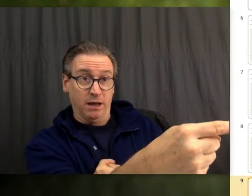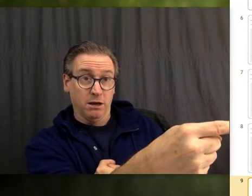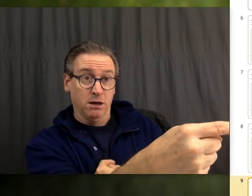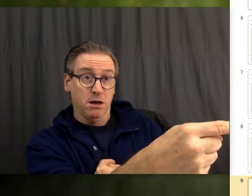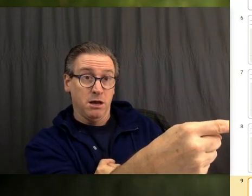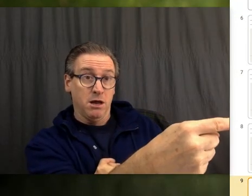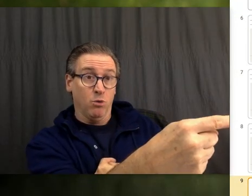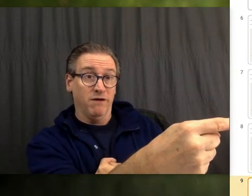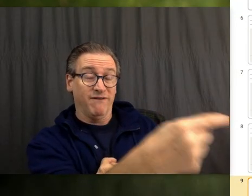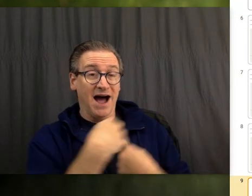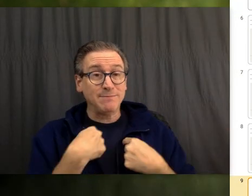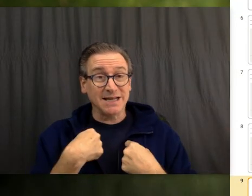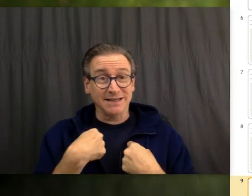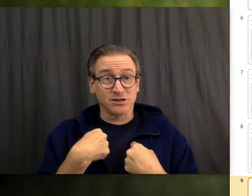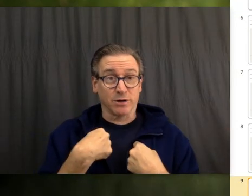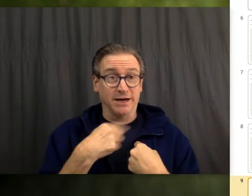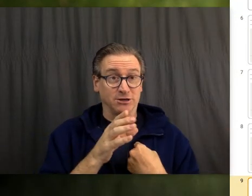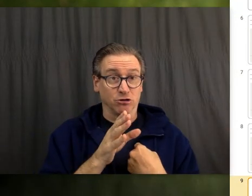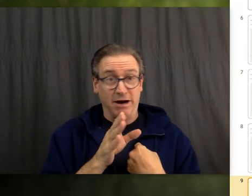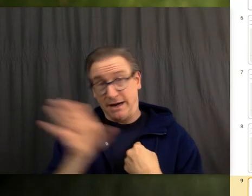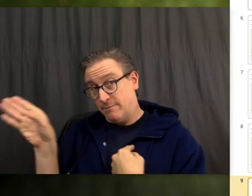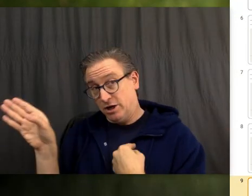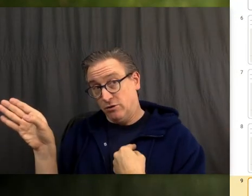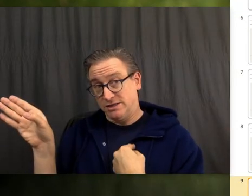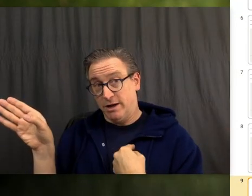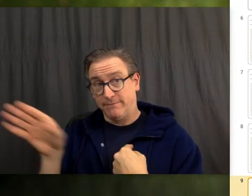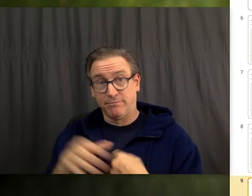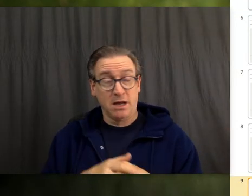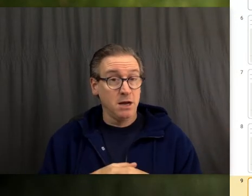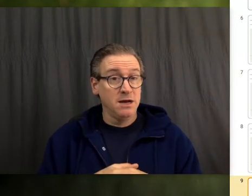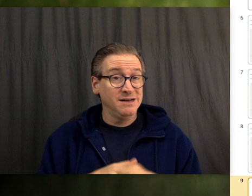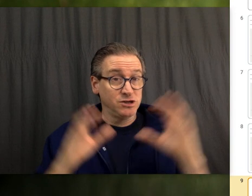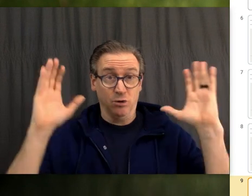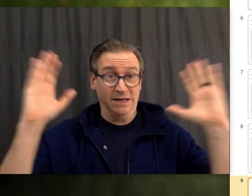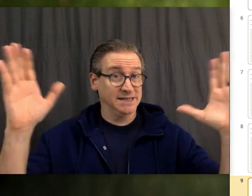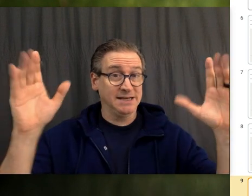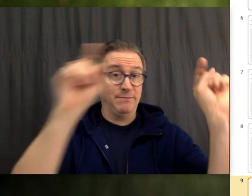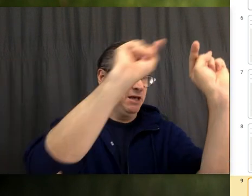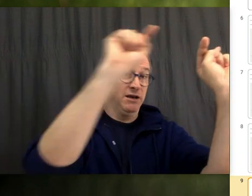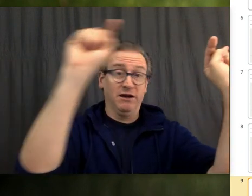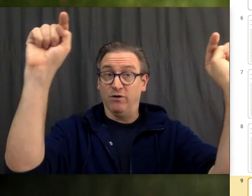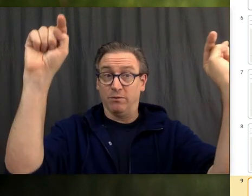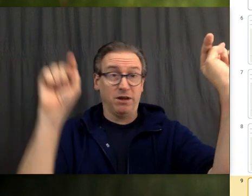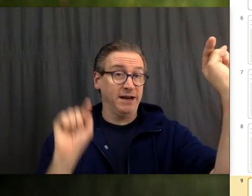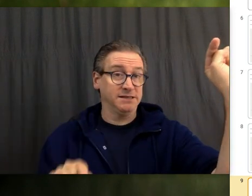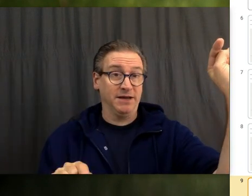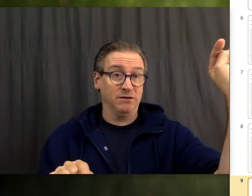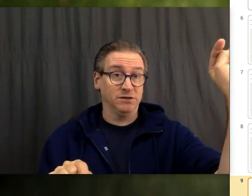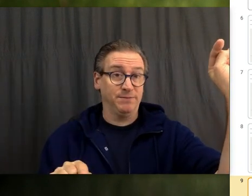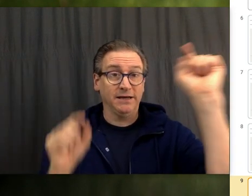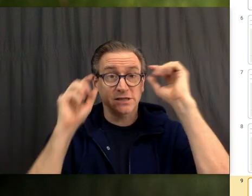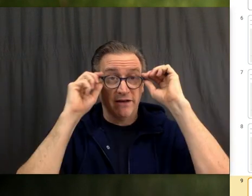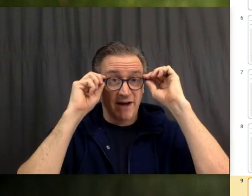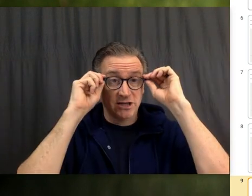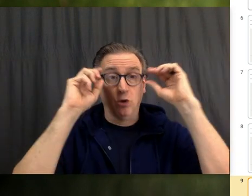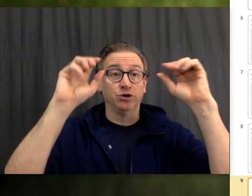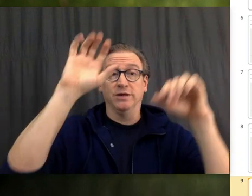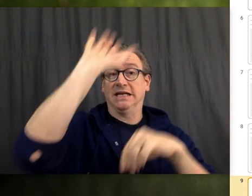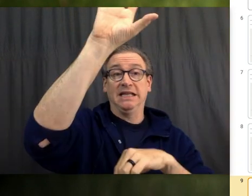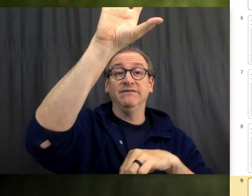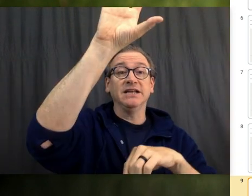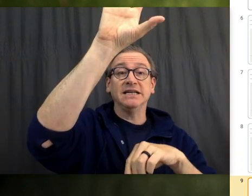way. Where if I'm telling the story and I turn right, I'm going to go this way. So it's the same thing if we're plotting something out in space. If I